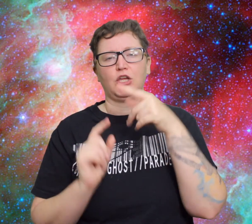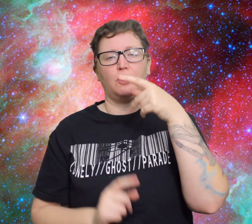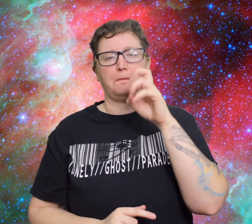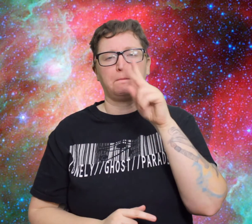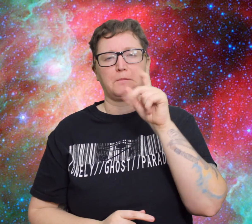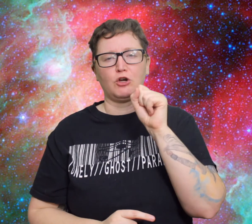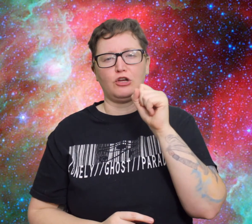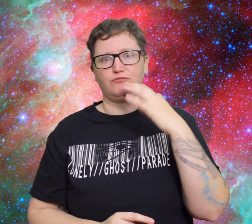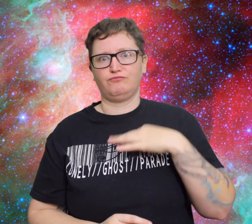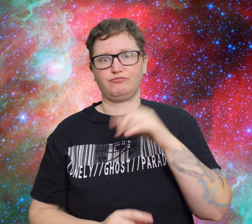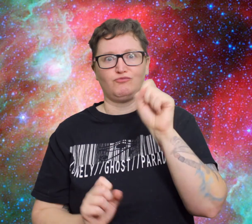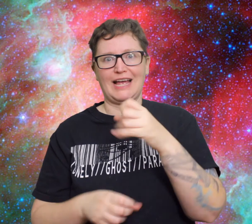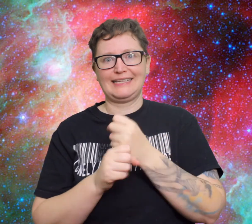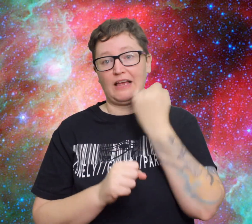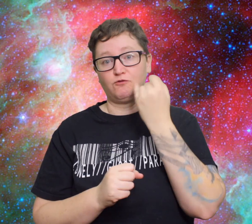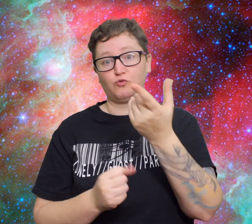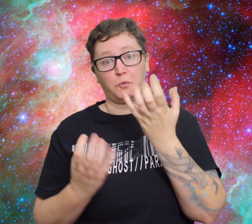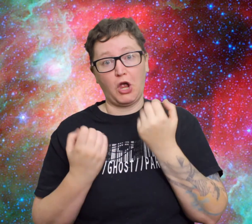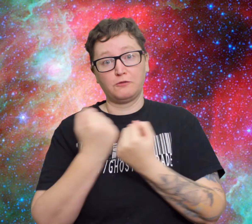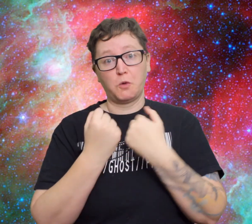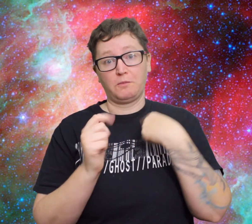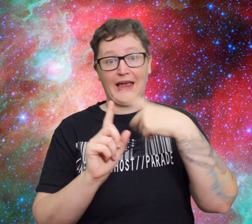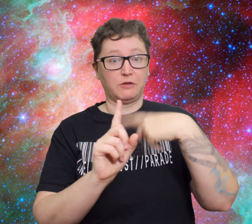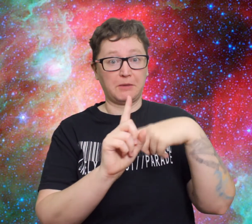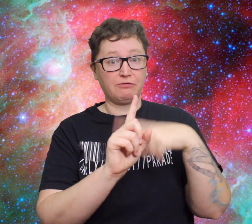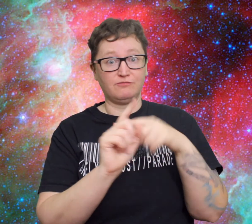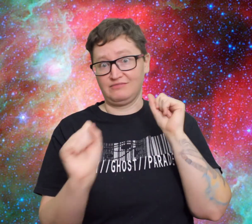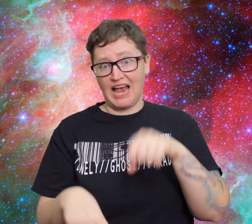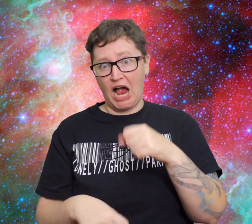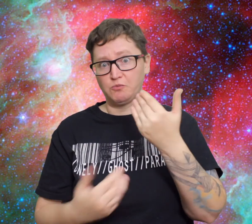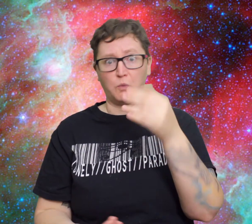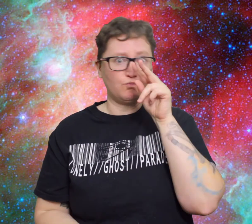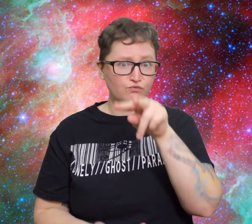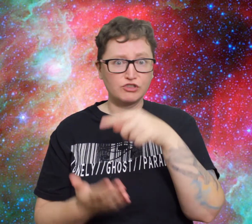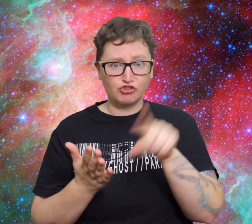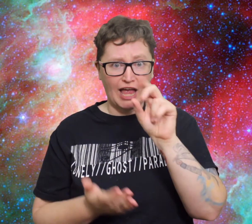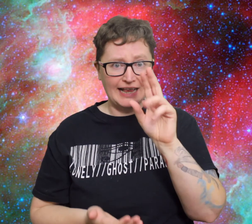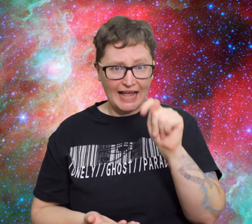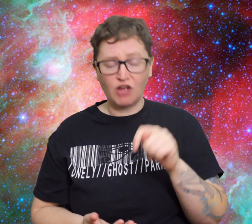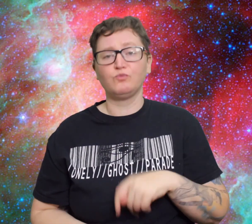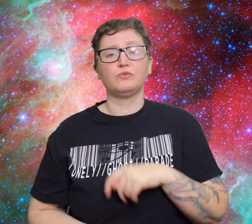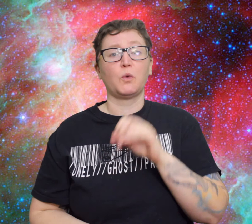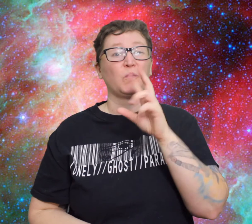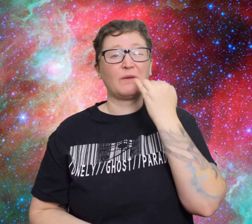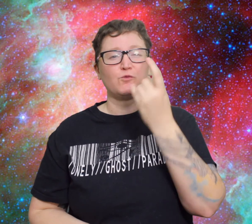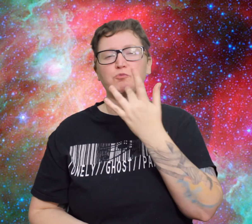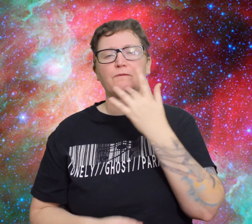levels and different perks that you can get if you want to support me monthly. So please check it out. Or